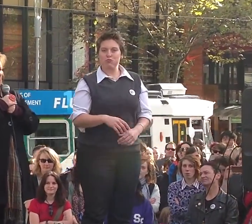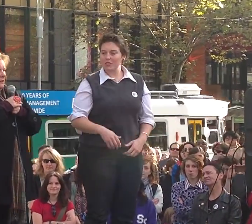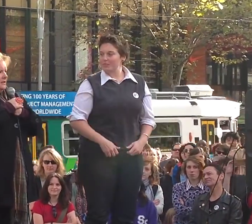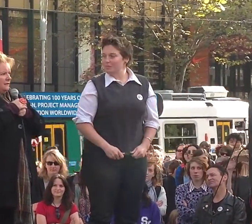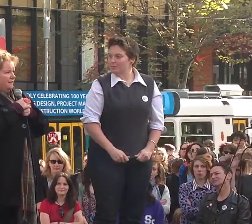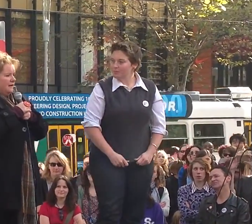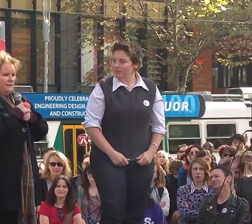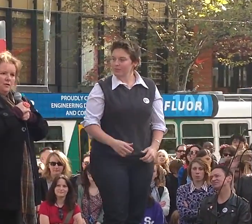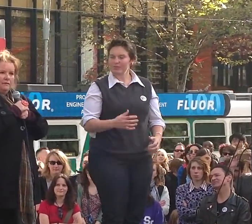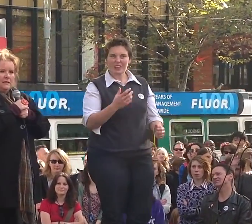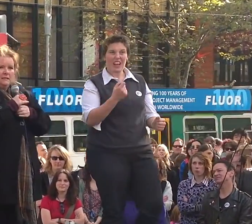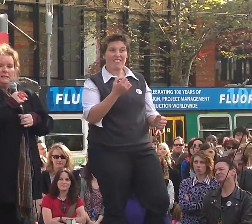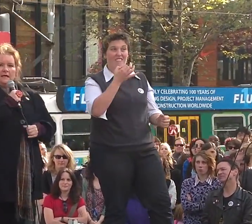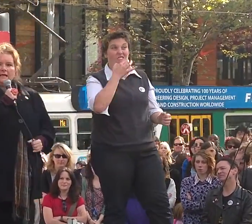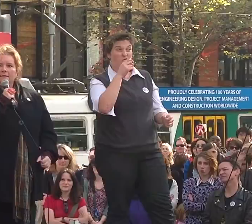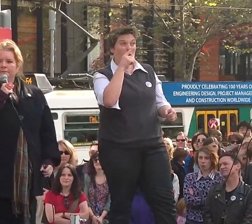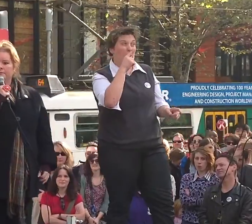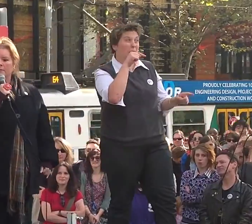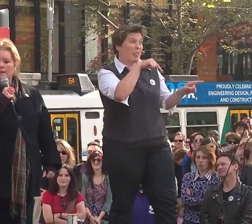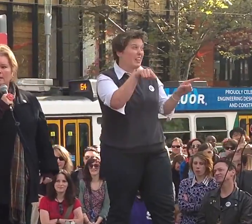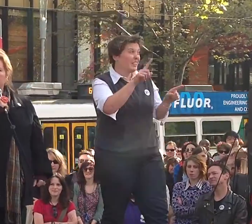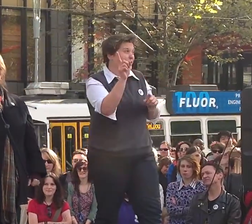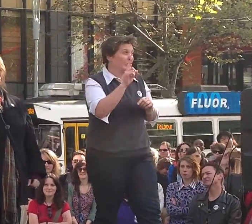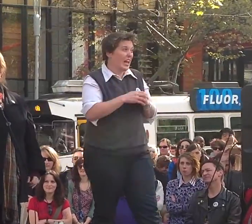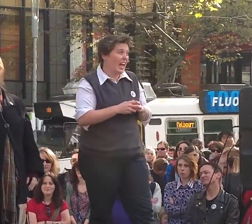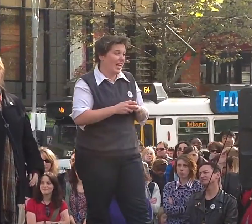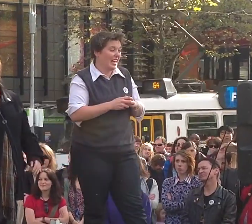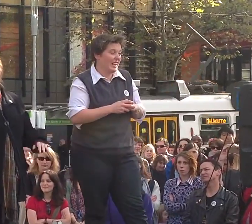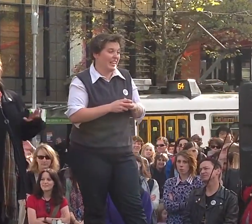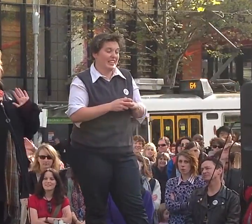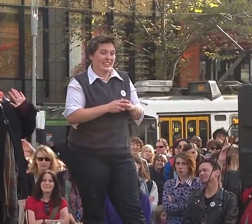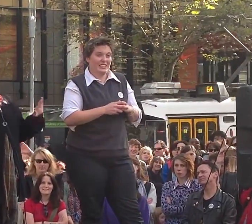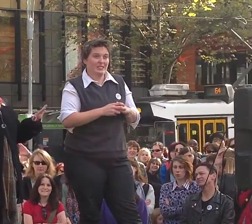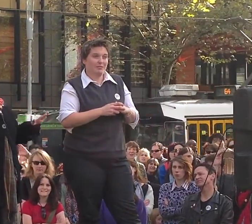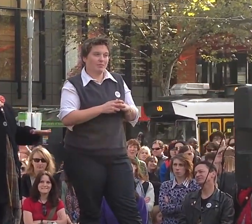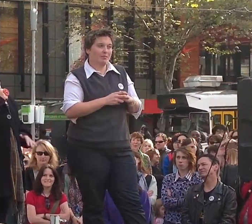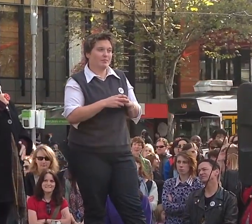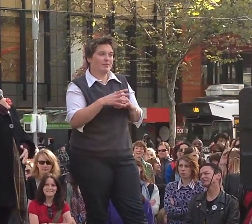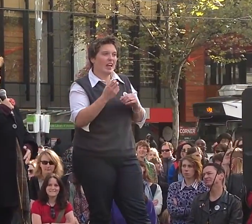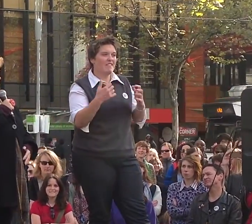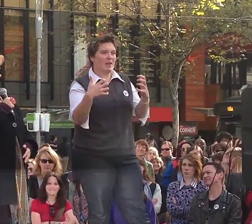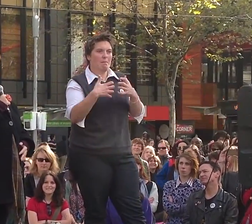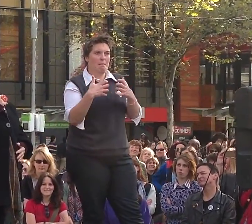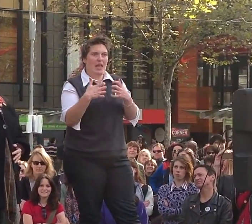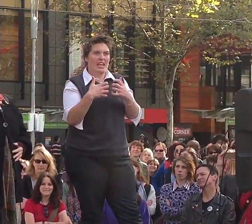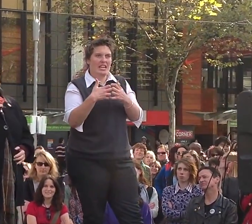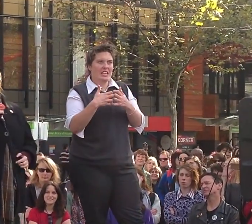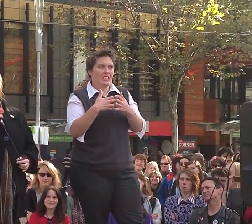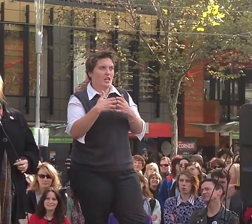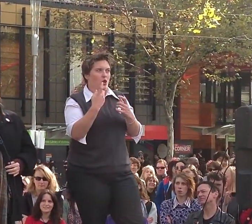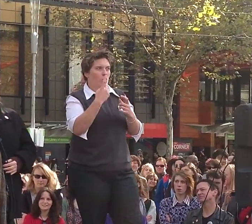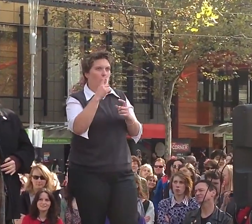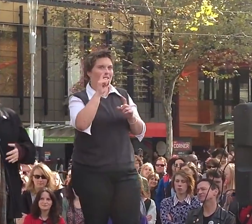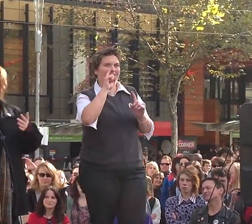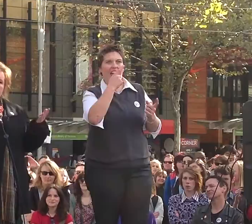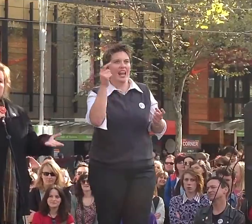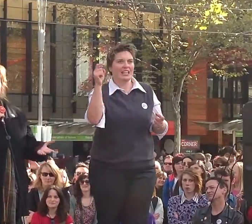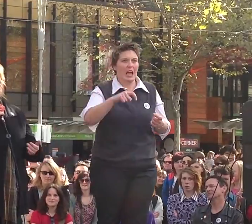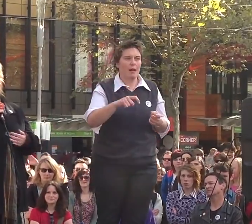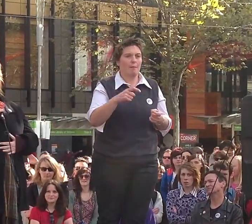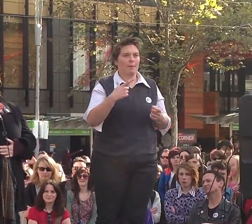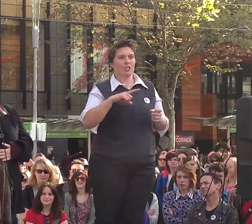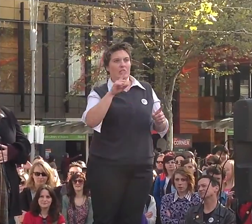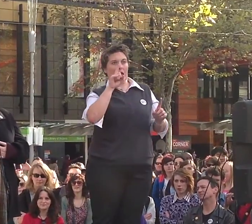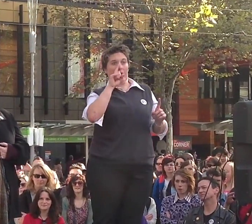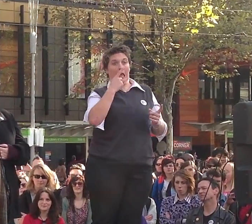So there's a fair few of us here today, but of course there are a great many of us who aren't here, either because they